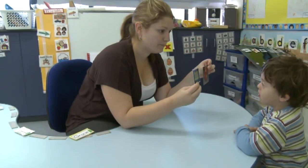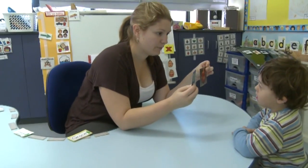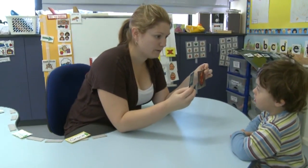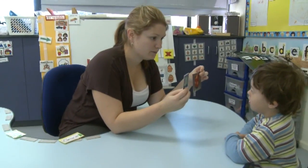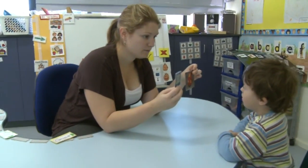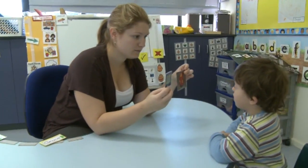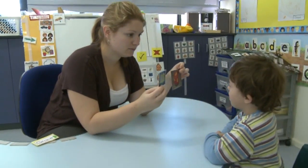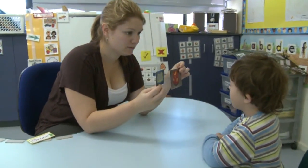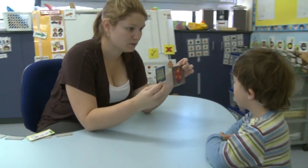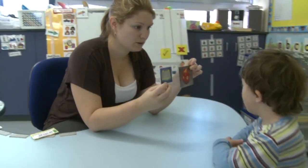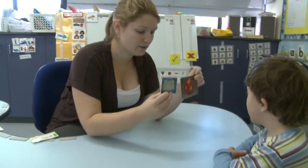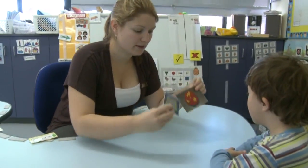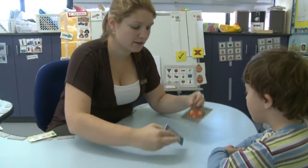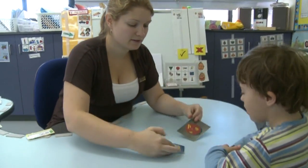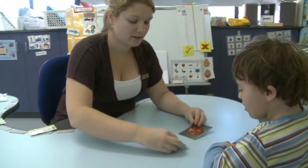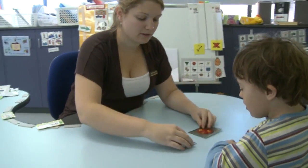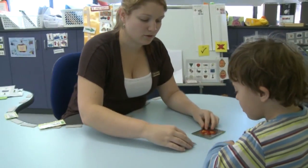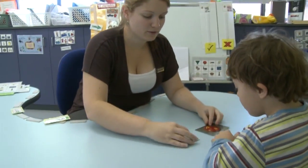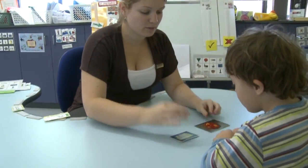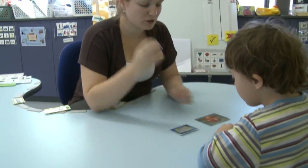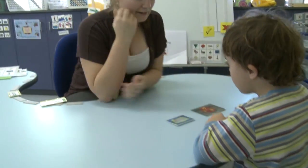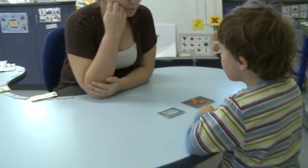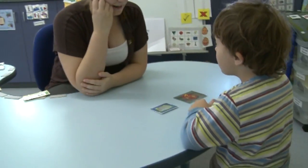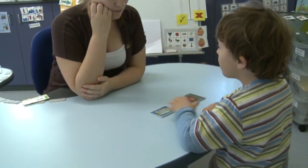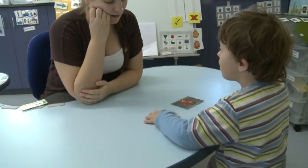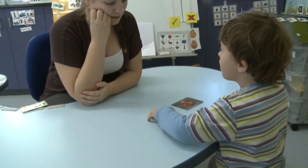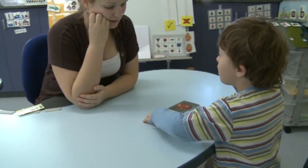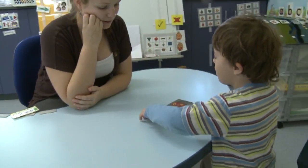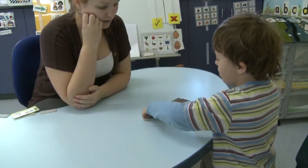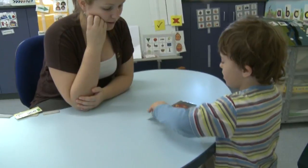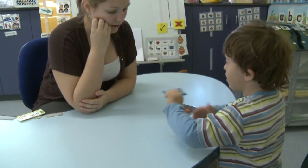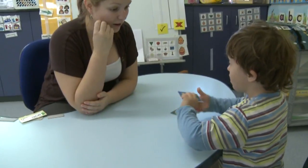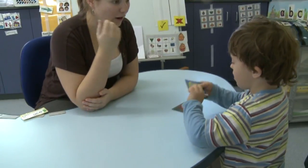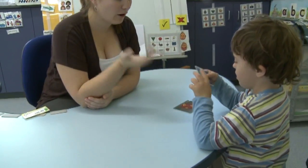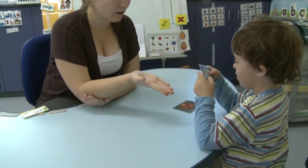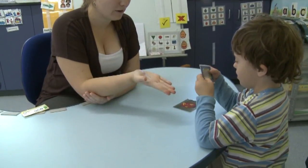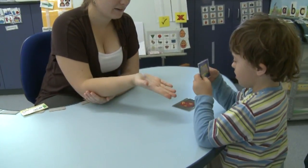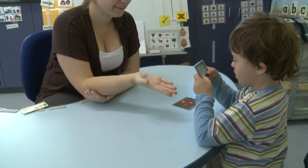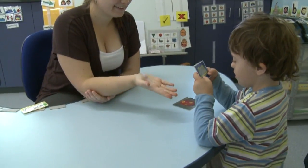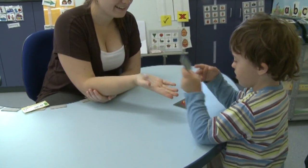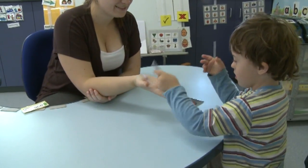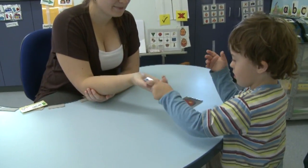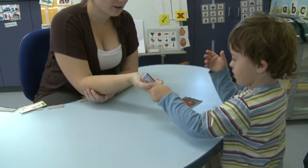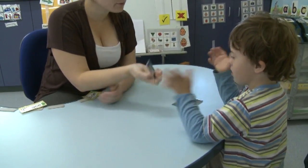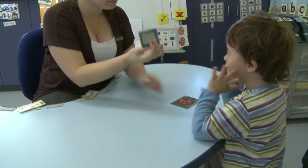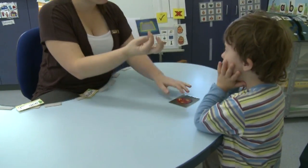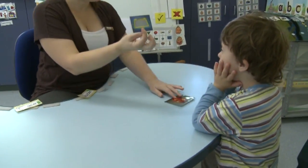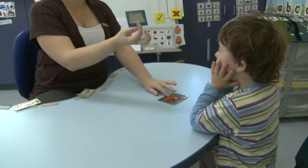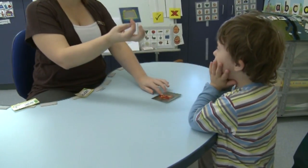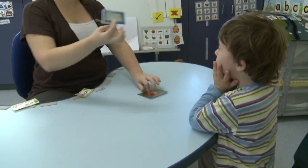As Jaden can already initiate communication with another person by sometimes saying what he wants and or pointing or giving the picture of the